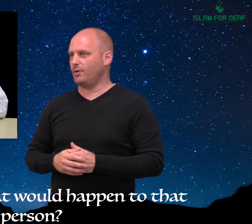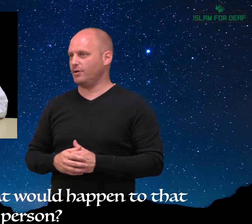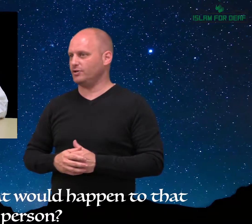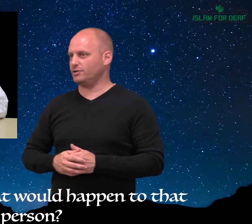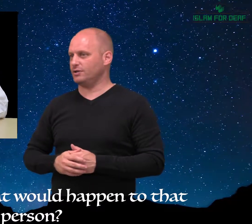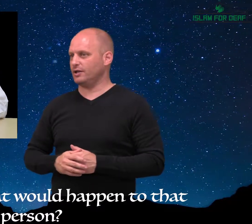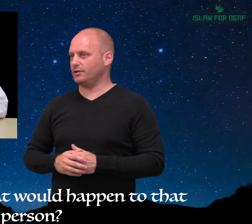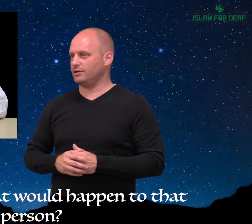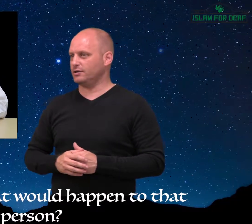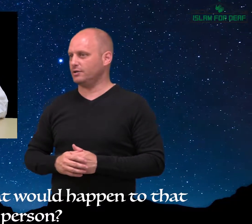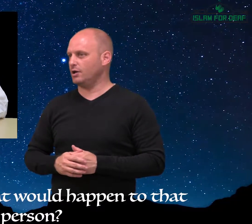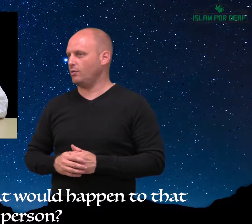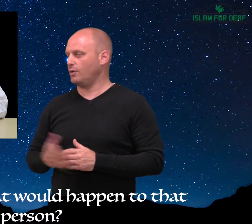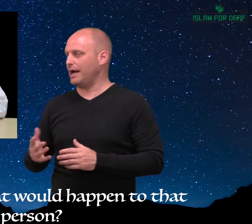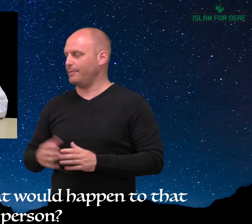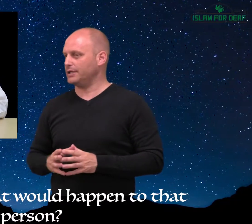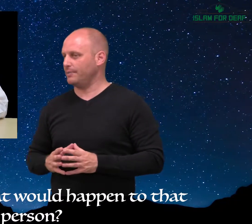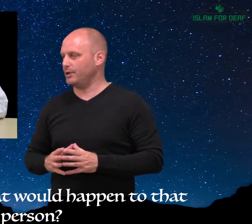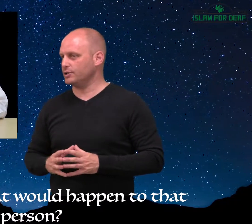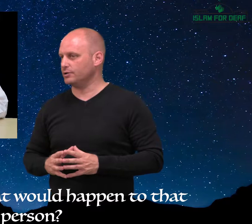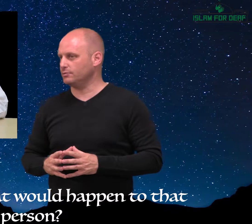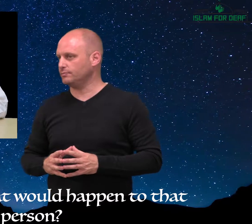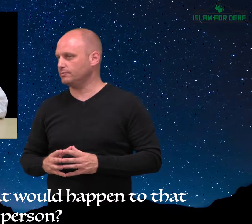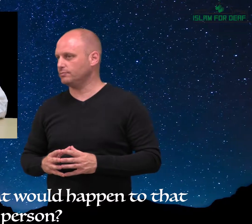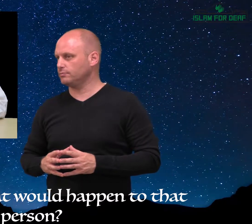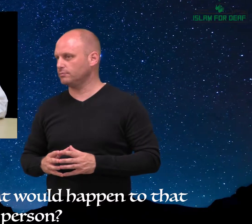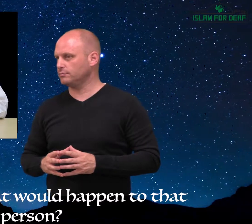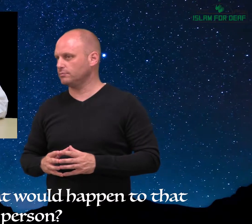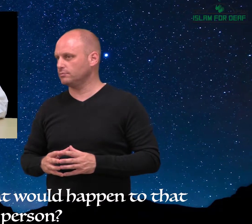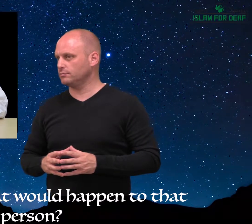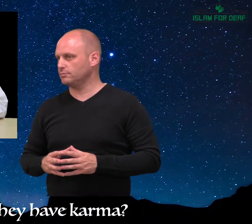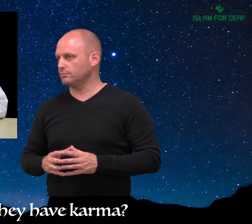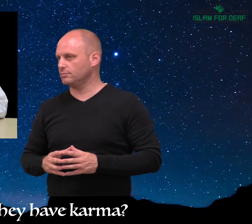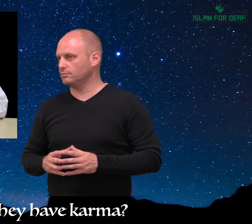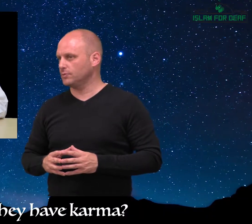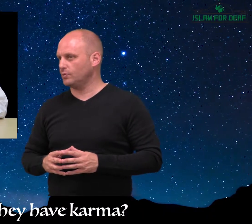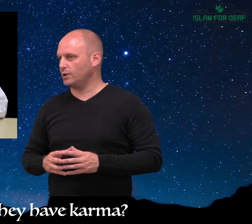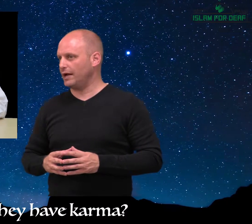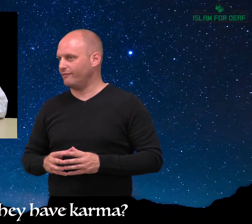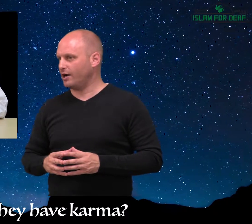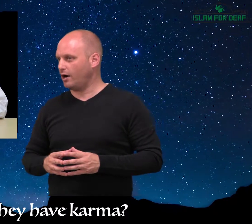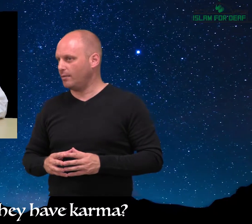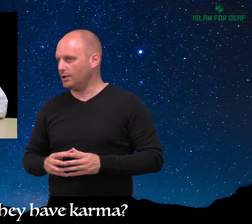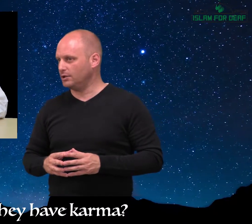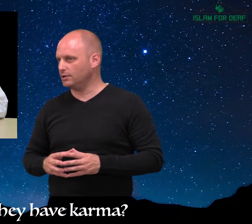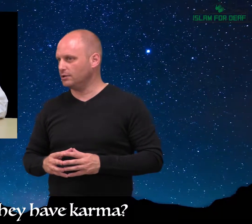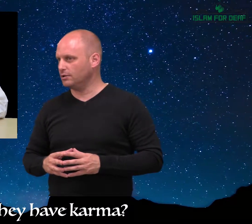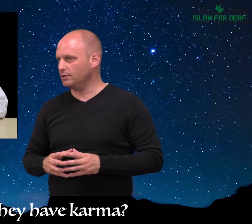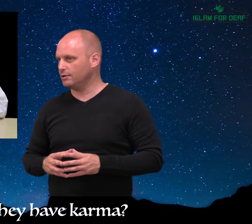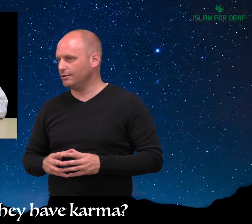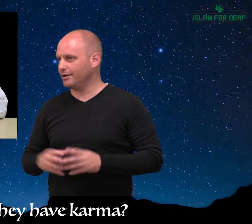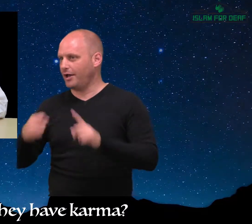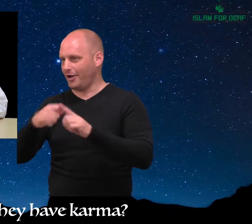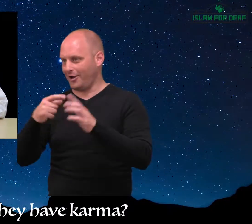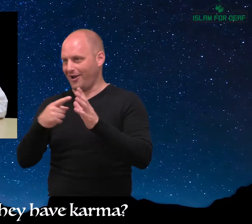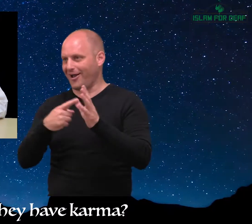Yeah, why am I bothered? What would happen to that person? They would have karma. They would have karma.